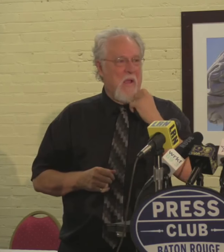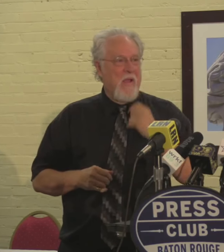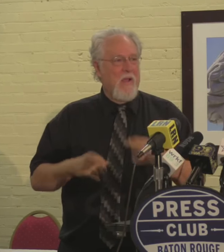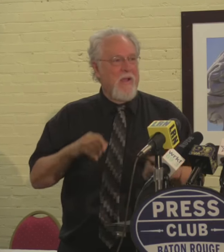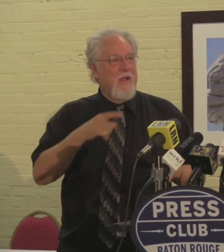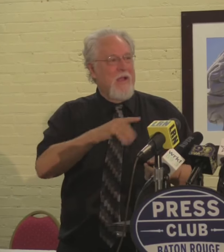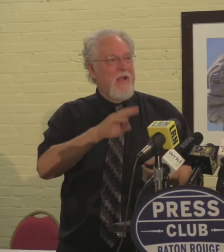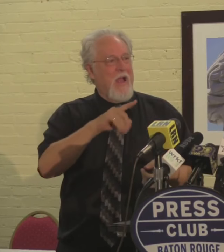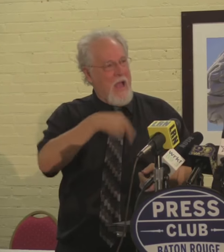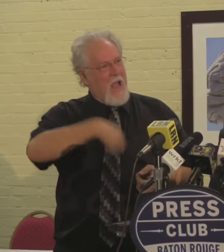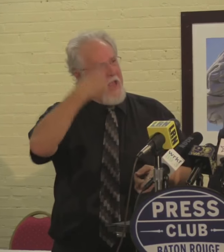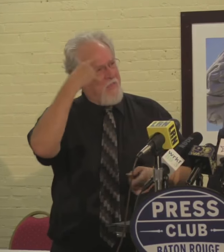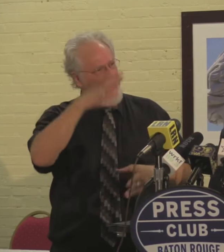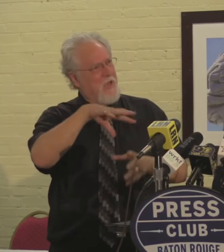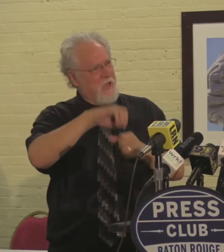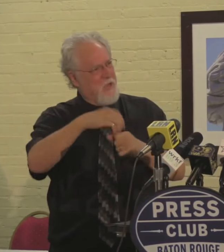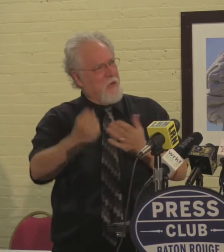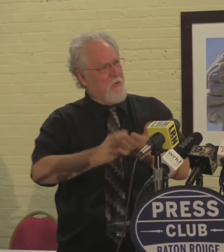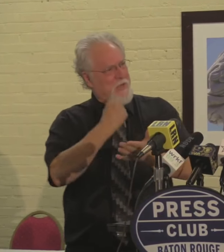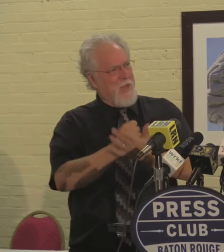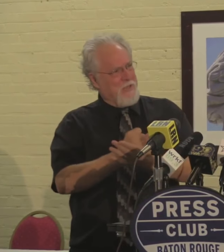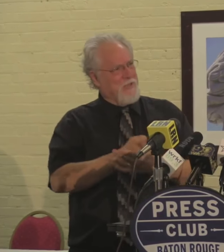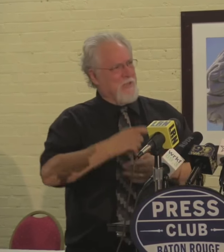Melinda, I think you're probably credentialed. I